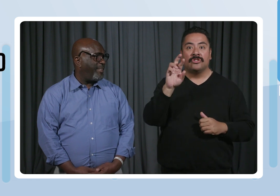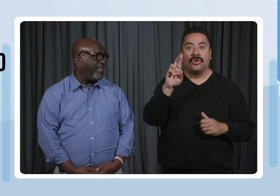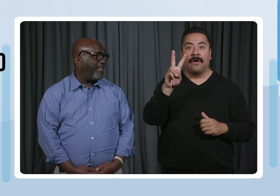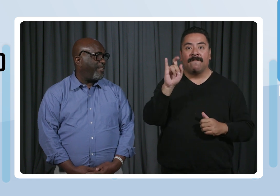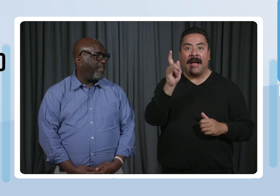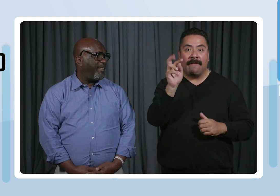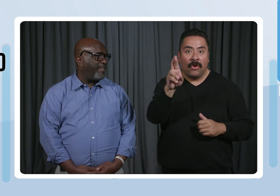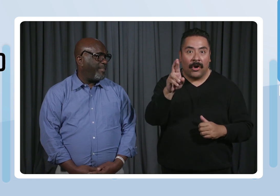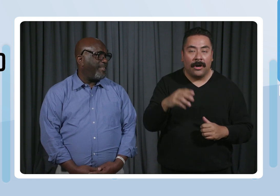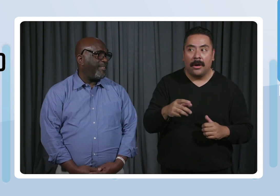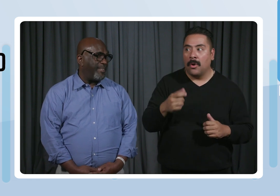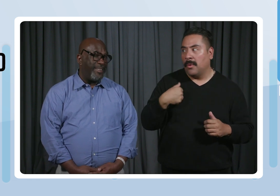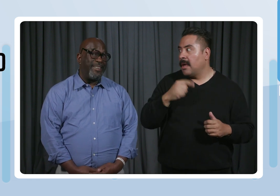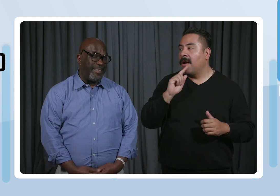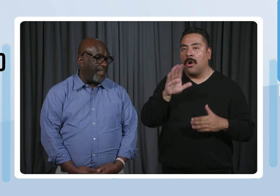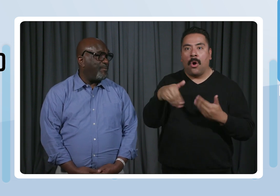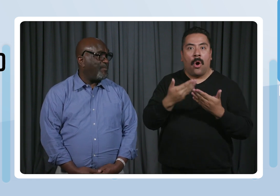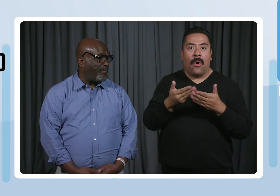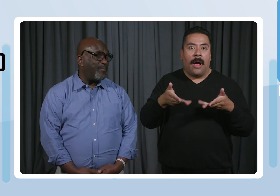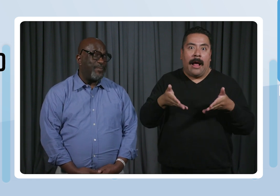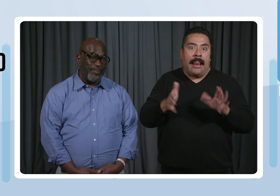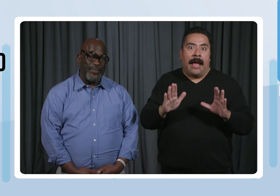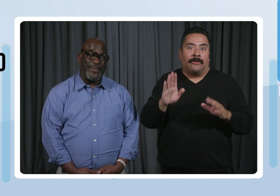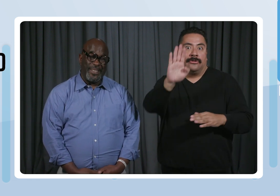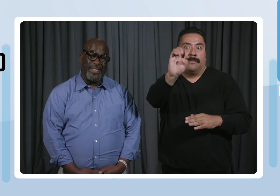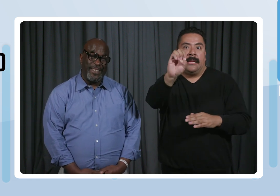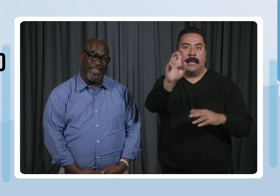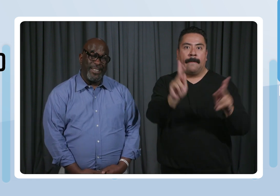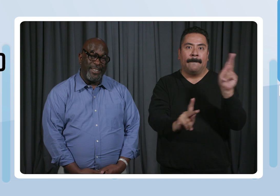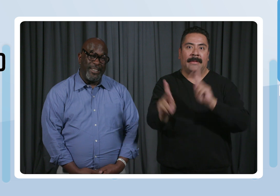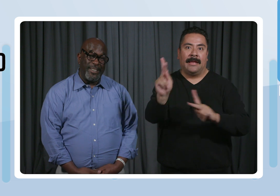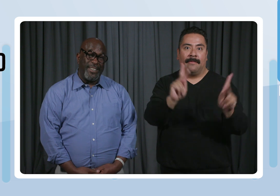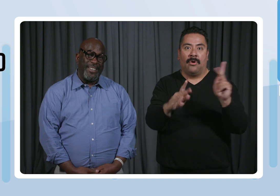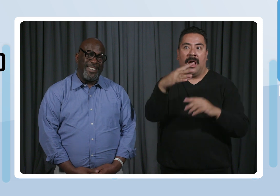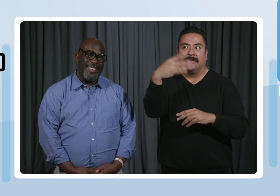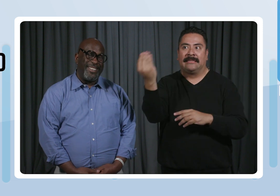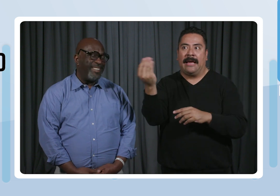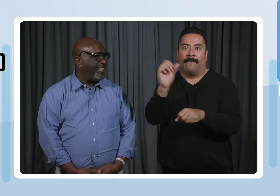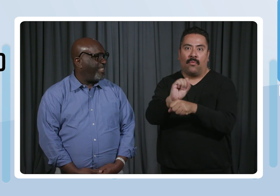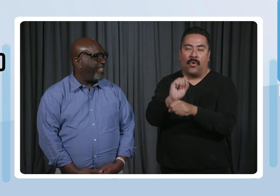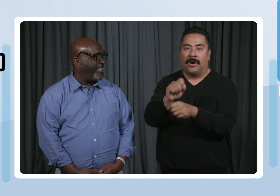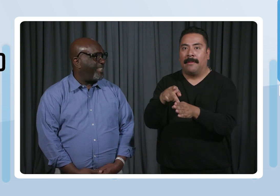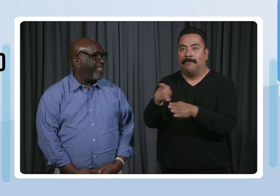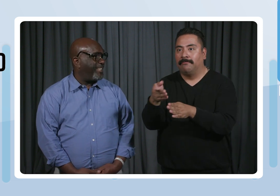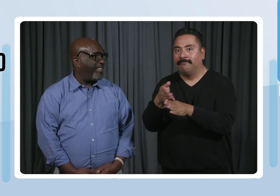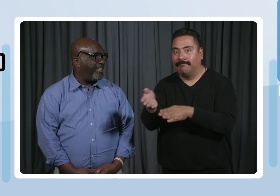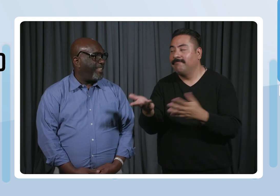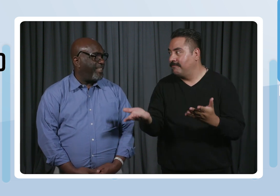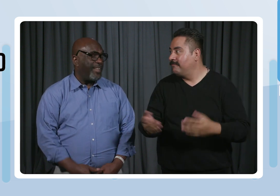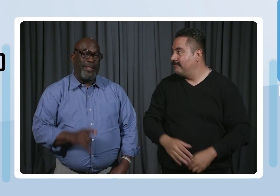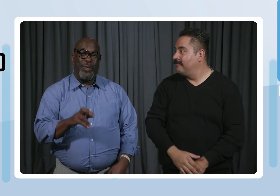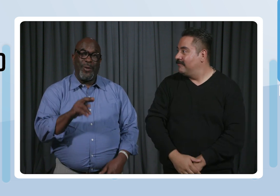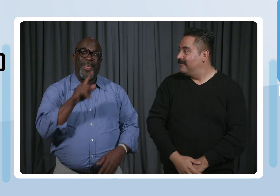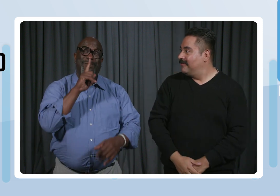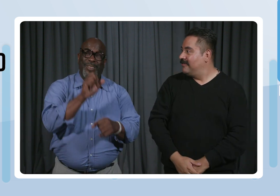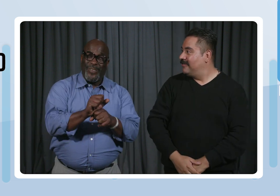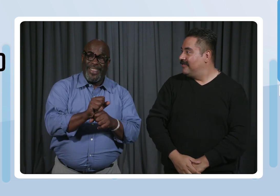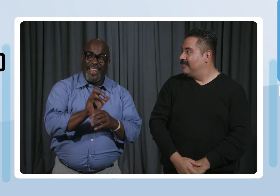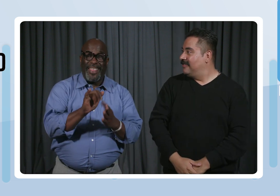mean, we're all allowed to be people outside of these other contexts. Yeah. Absolutely. That's